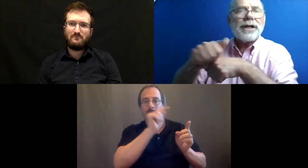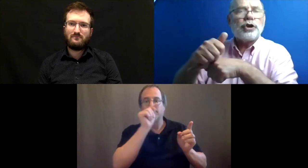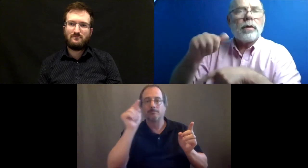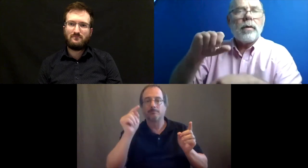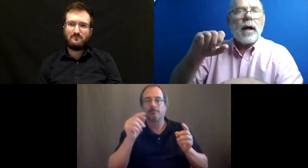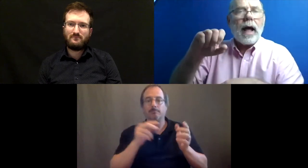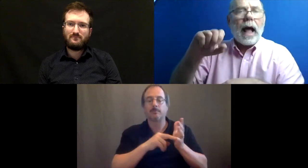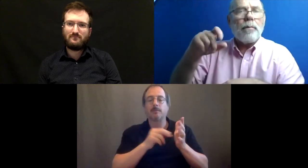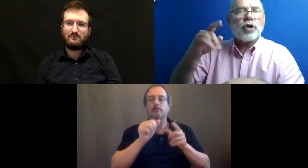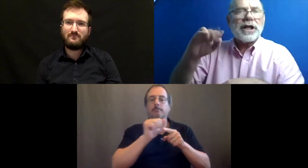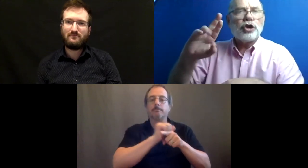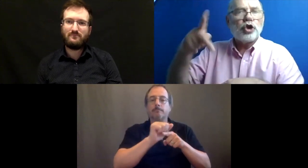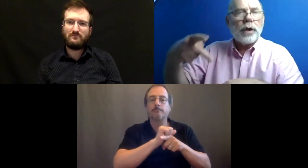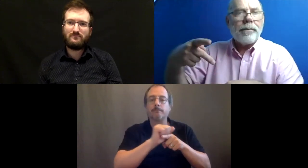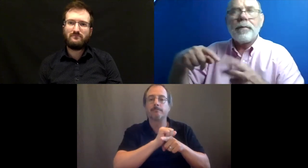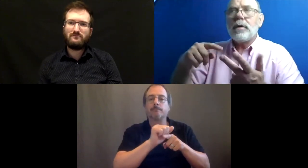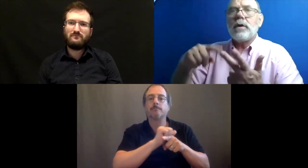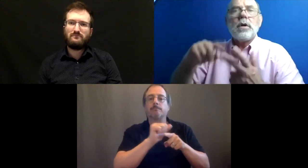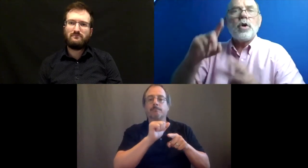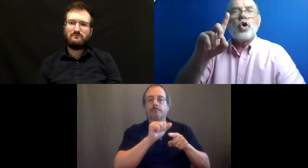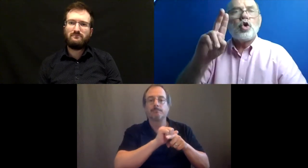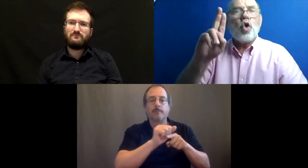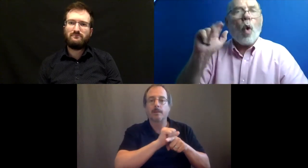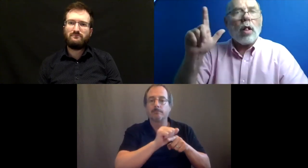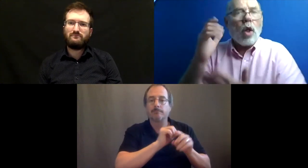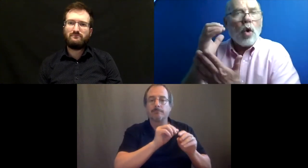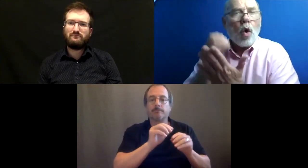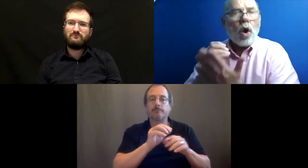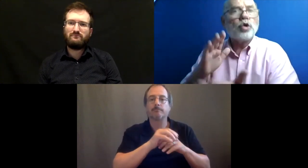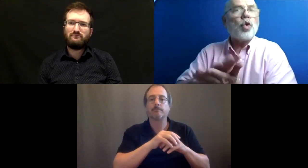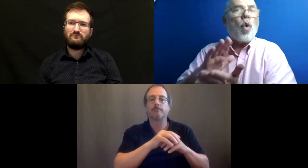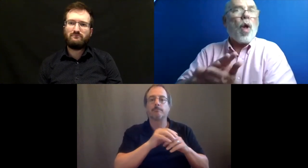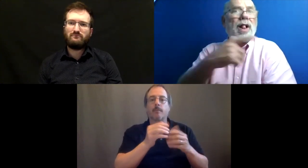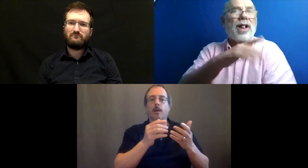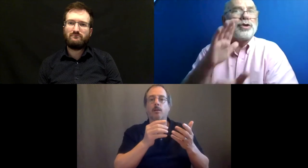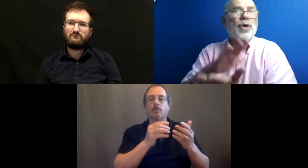They fund apprenticeship programs, dual